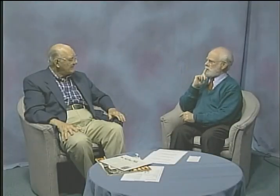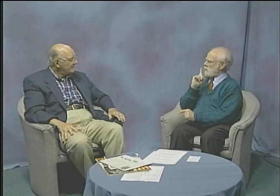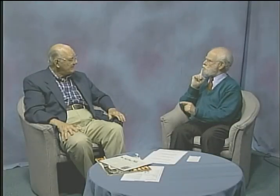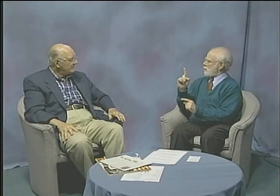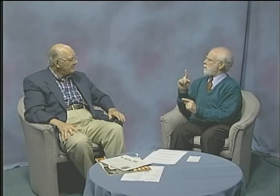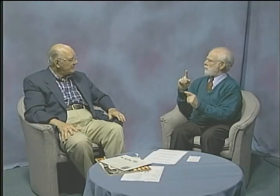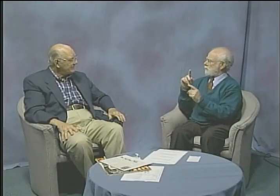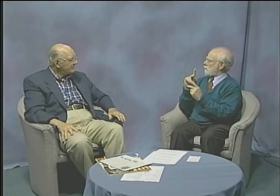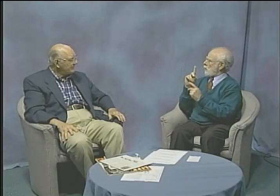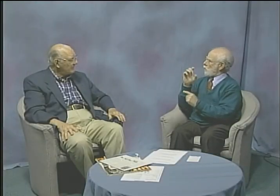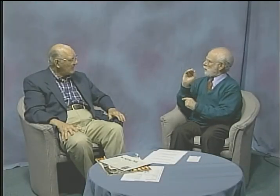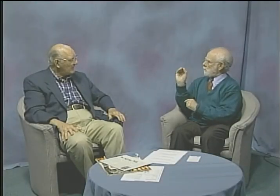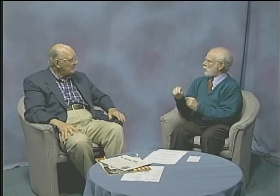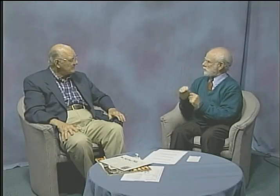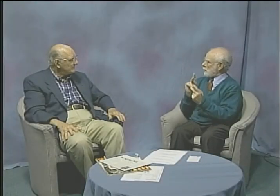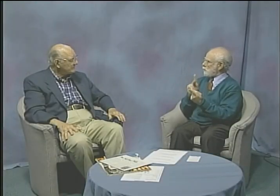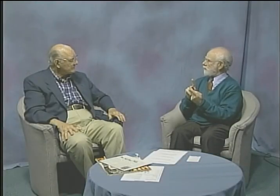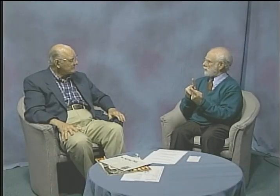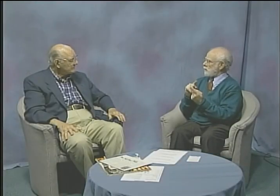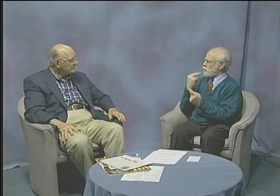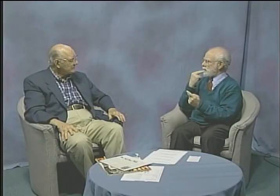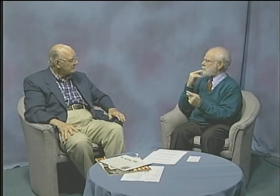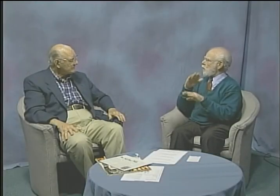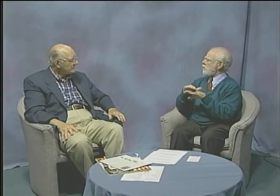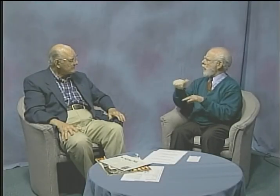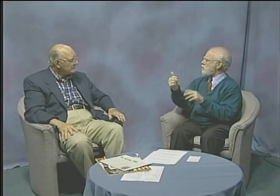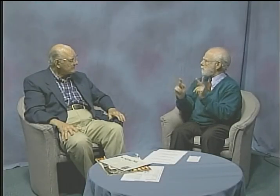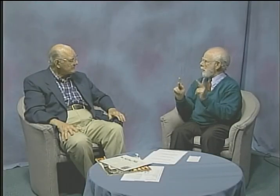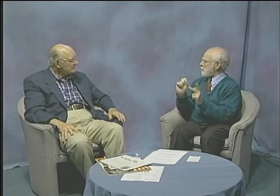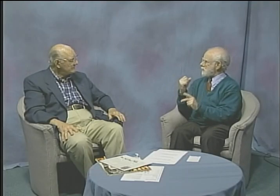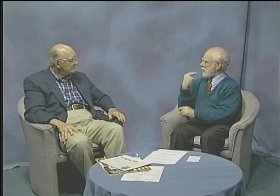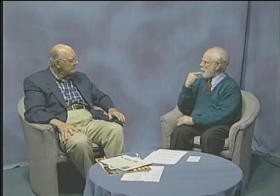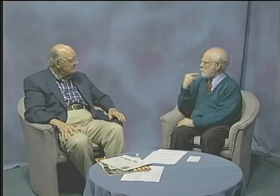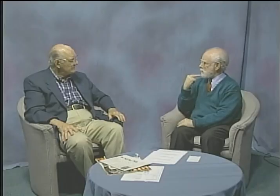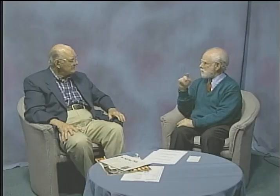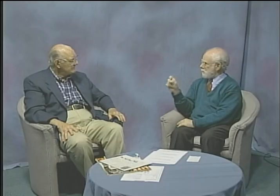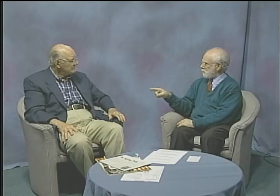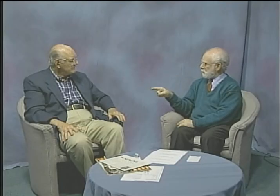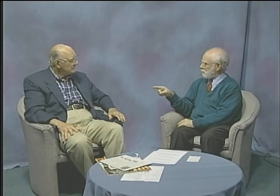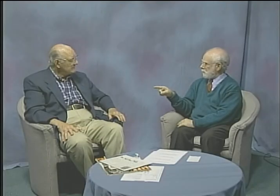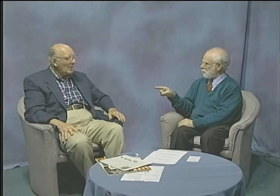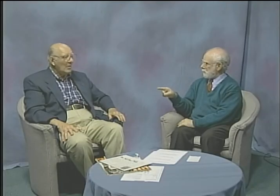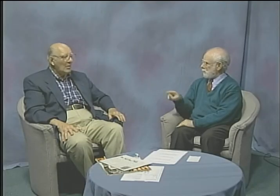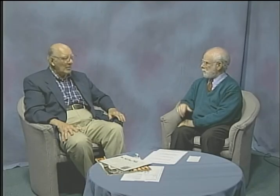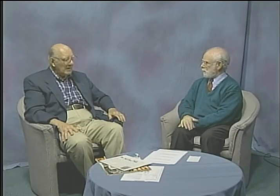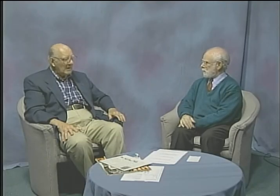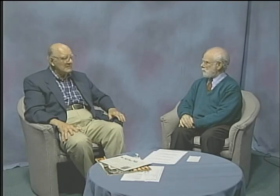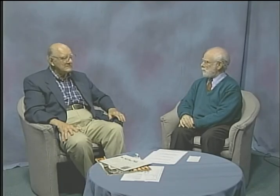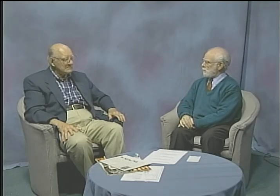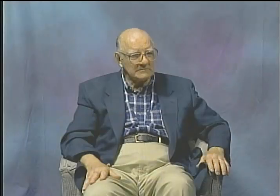Do you think that lip reading is really 100% perfect when reading other people's lips? Oh, yes.